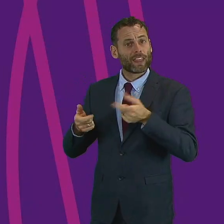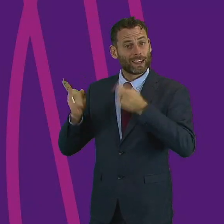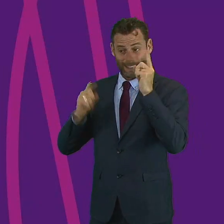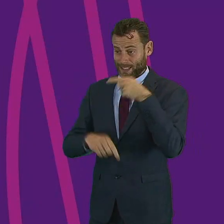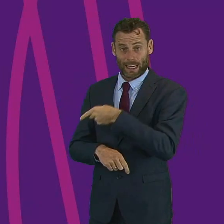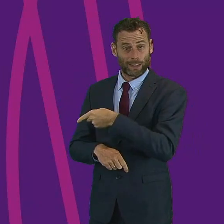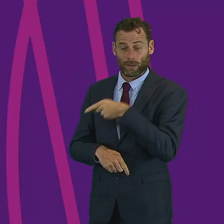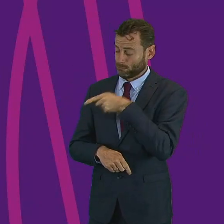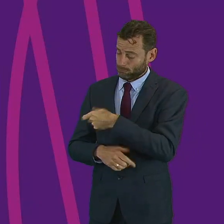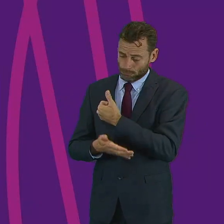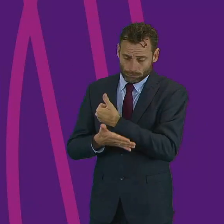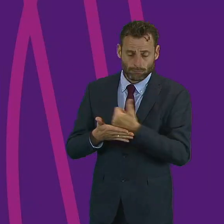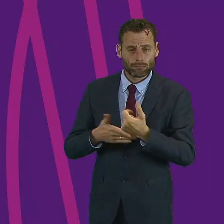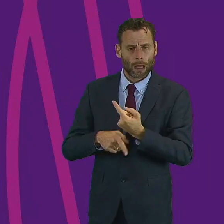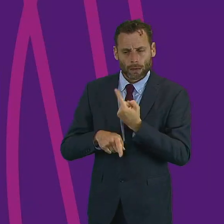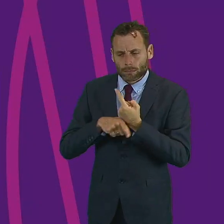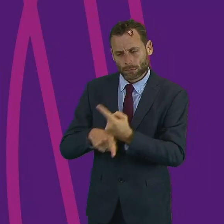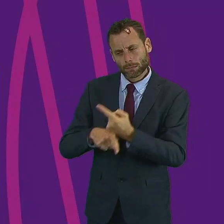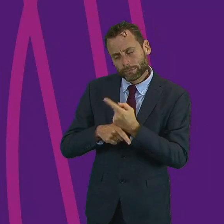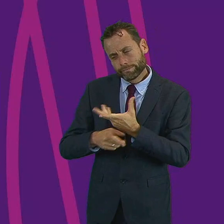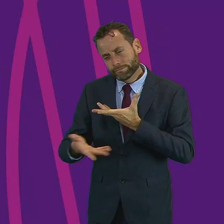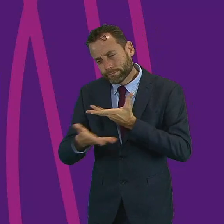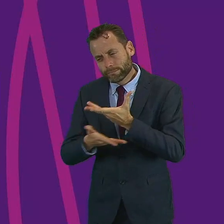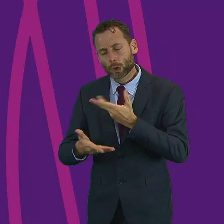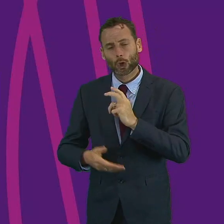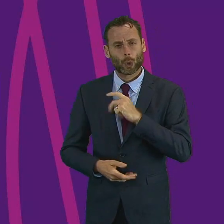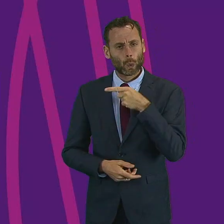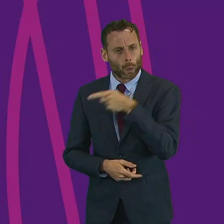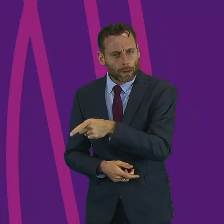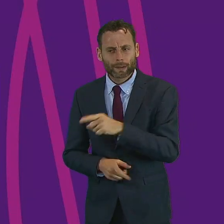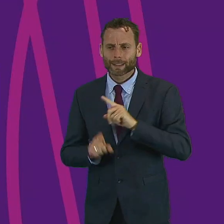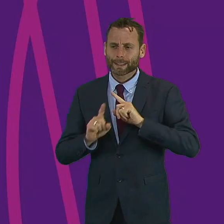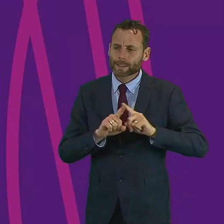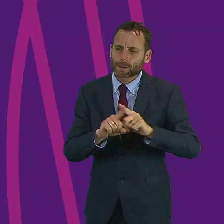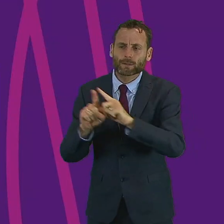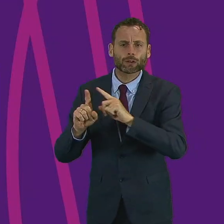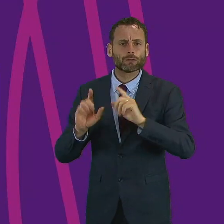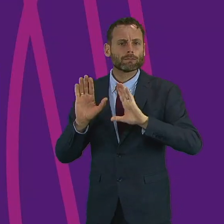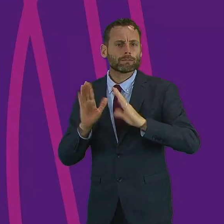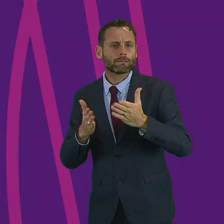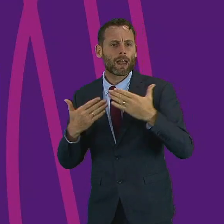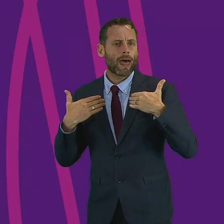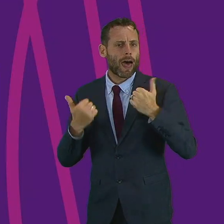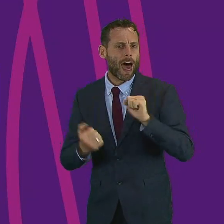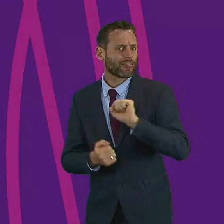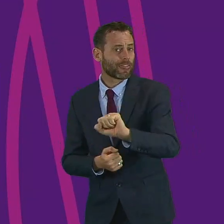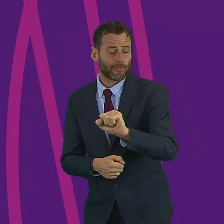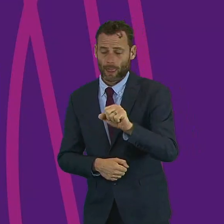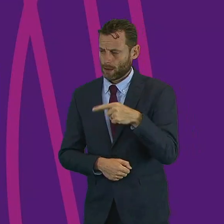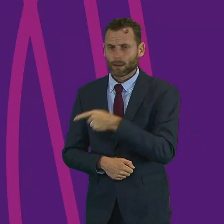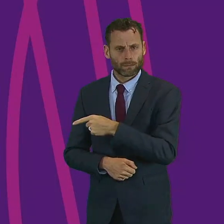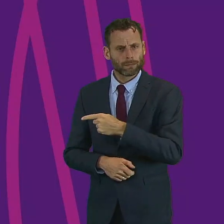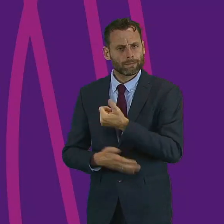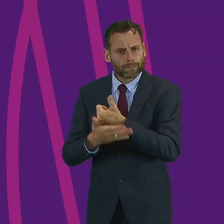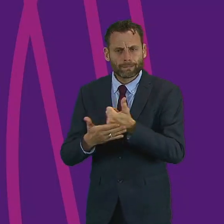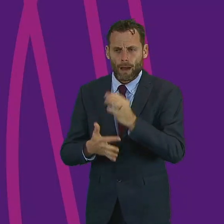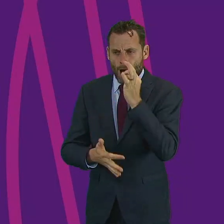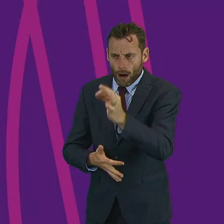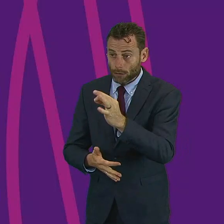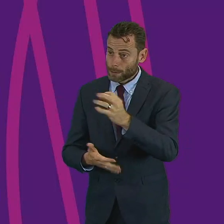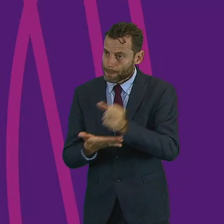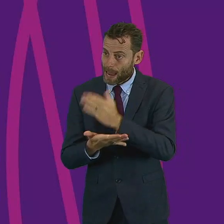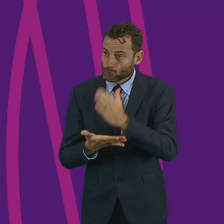increasing. Winter is coming with all the additional pressures that brings. Our dedicated frontline home care staff are